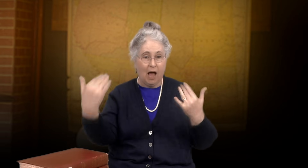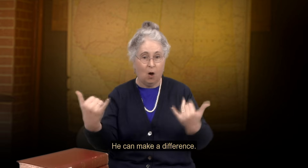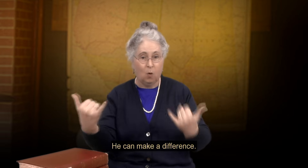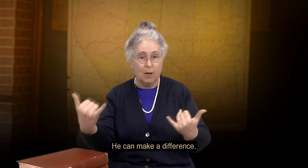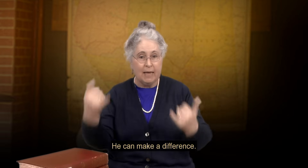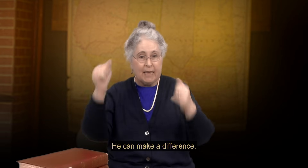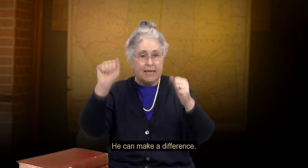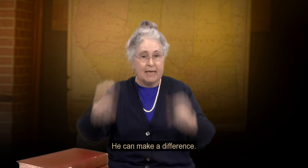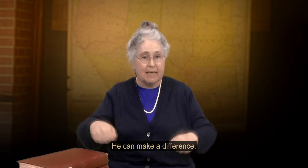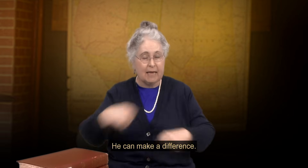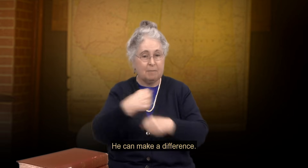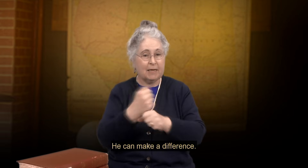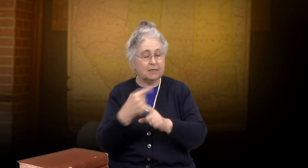He can make a difference.